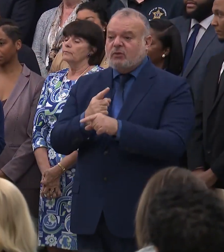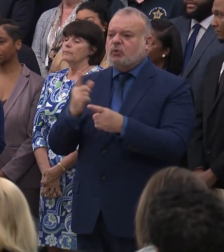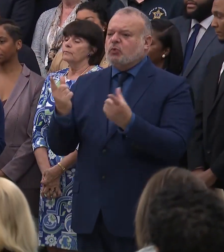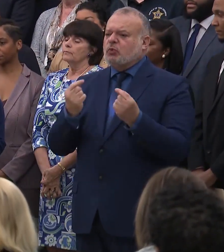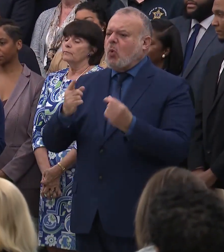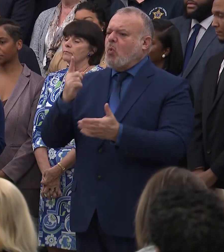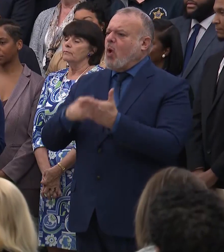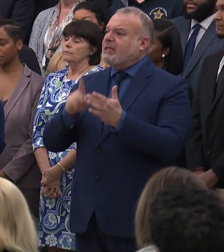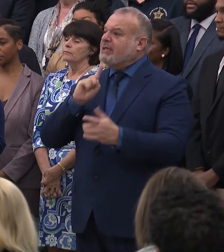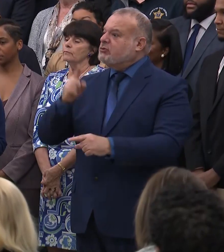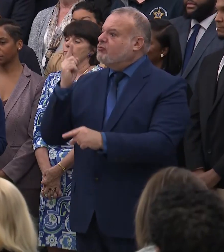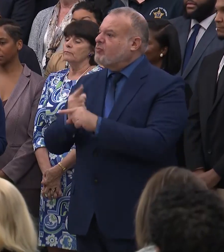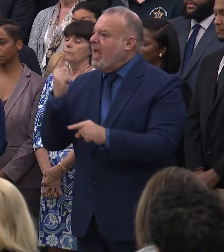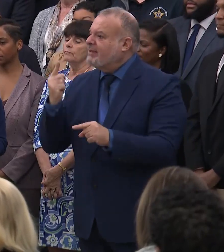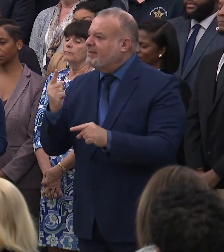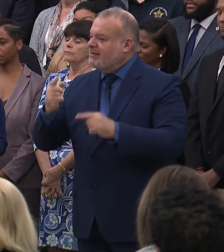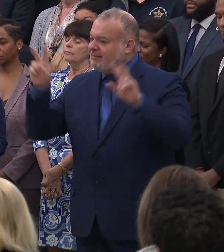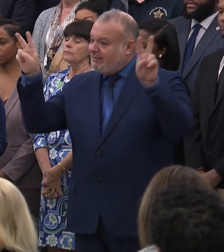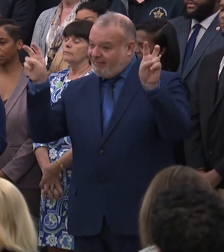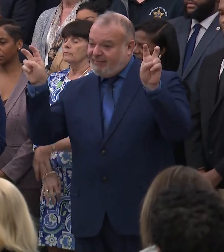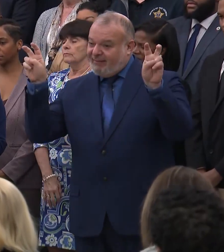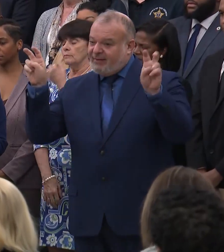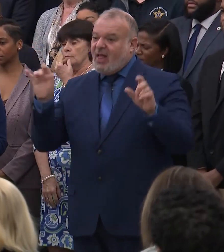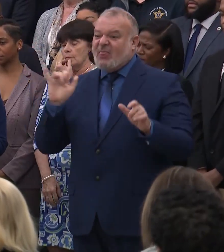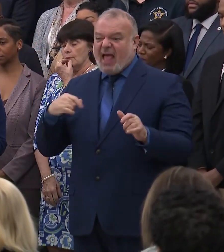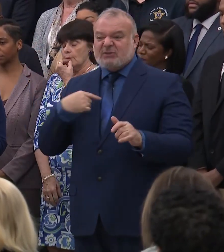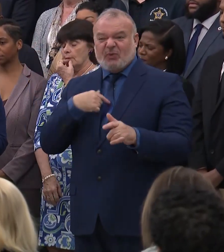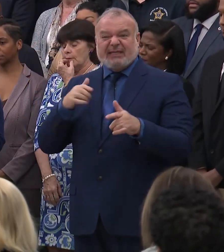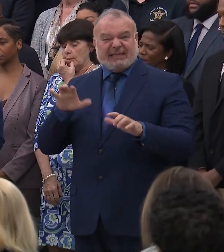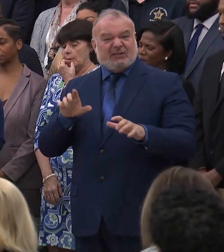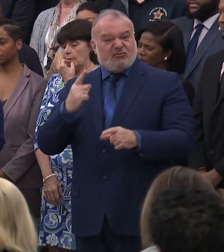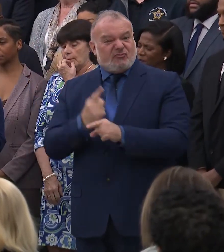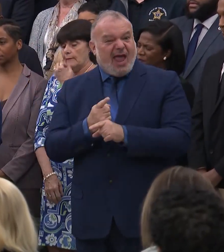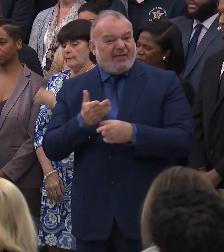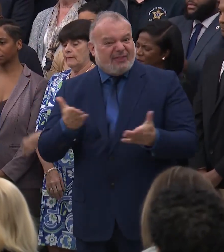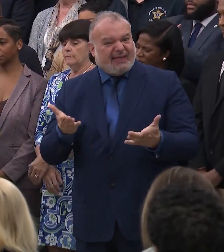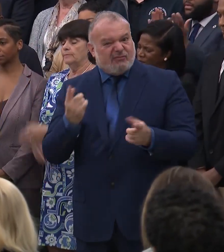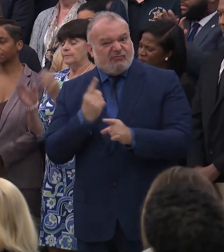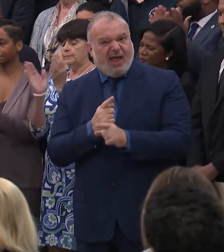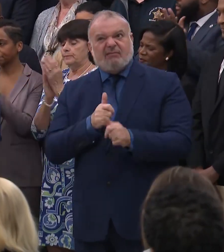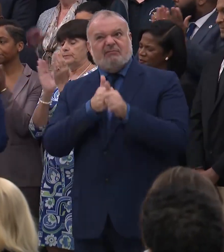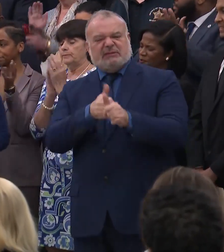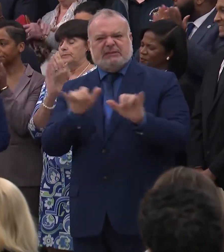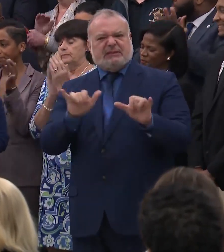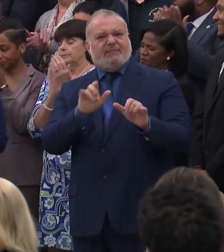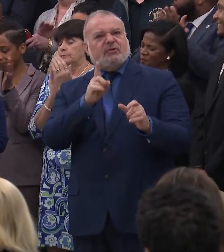So let's do the right thing now. This pardon